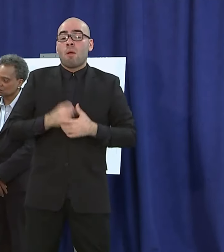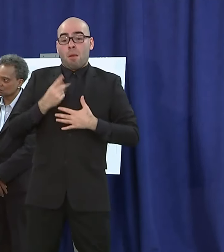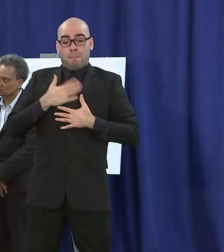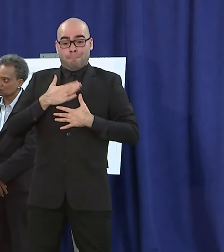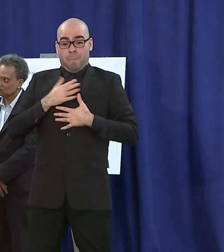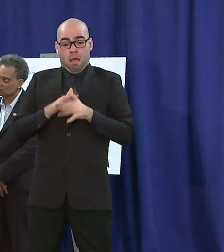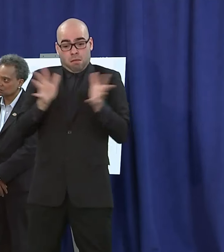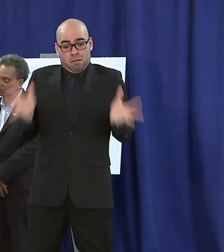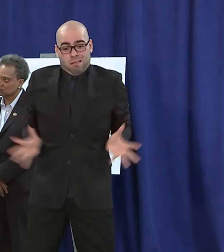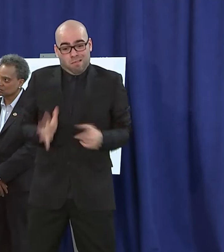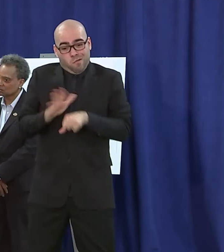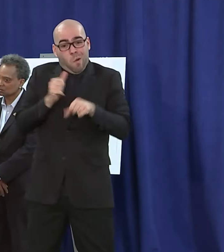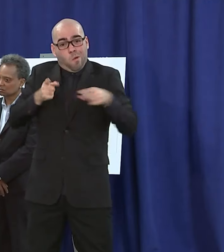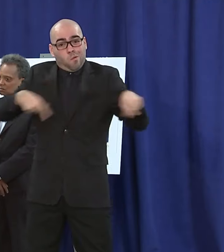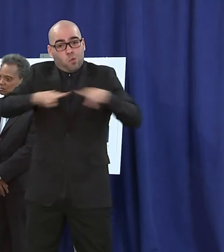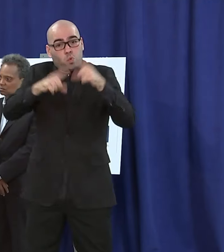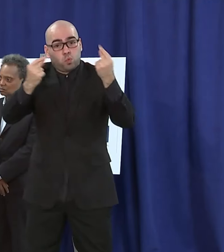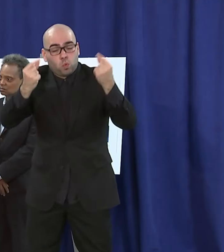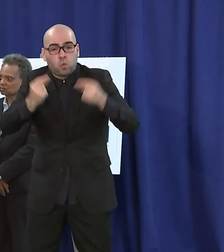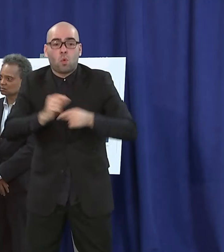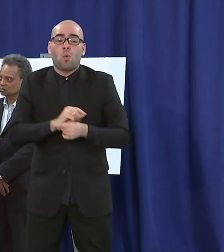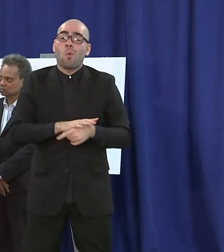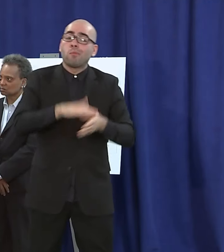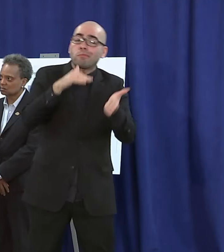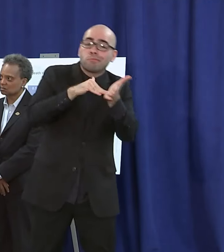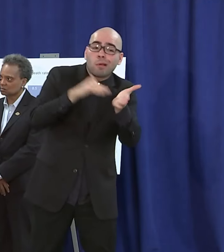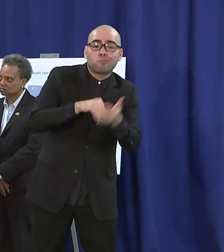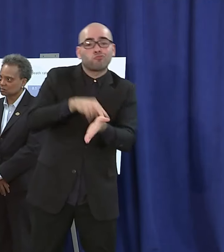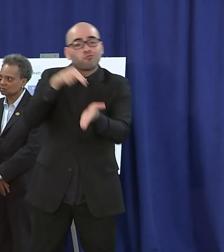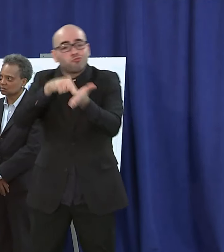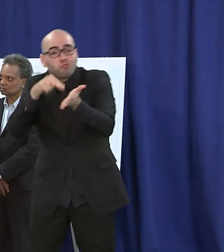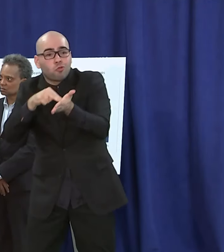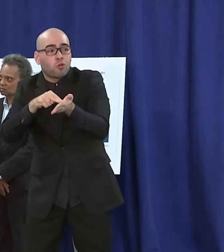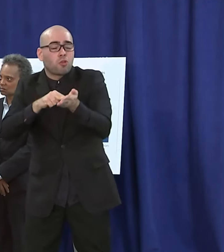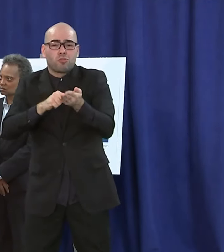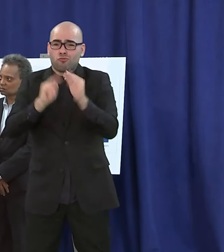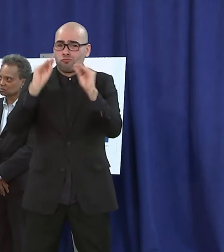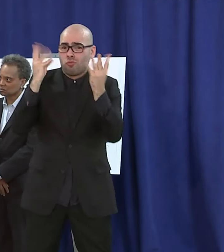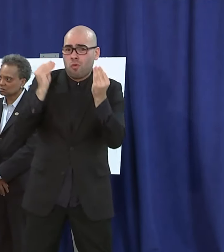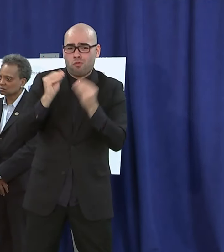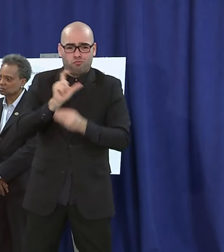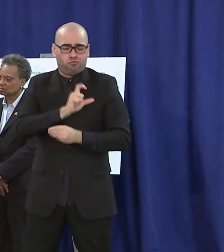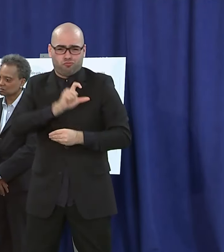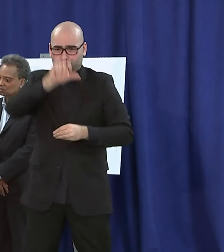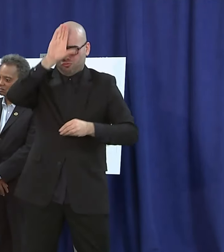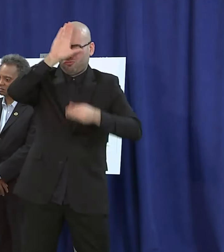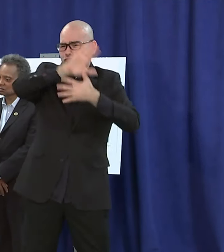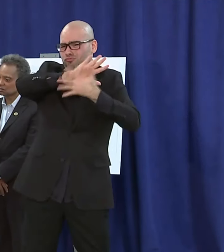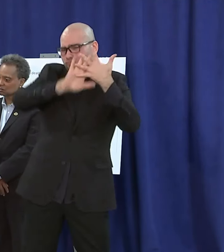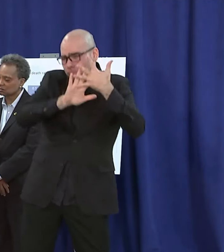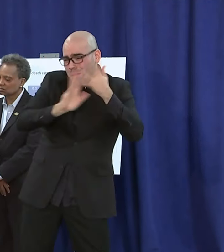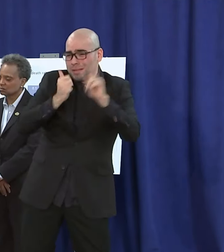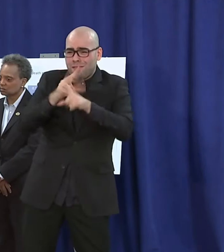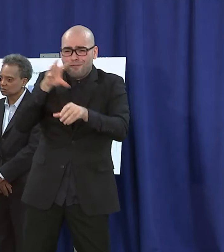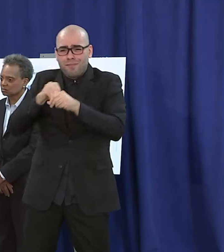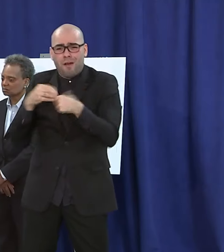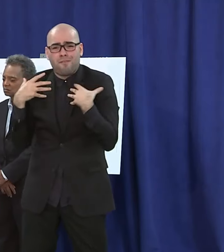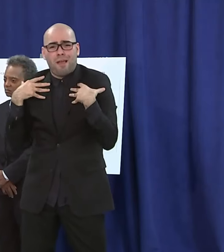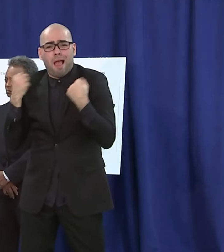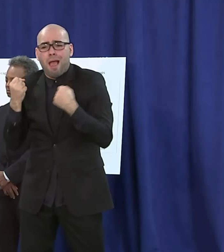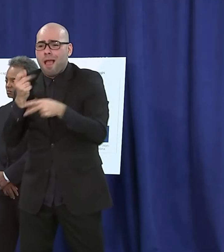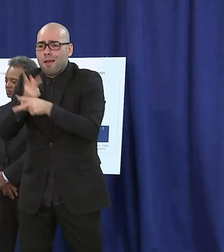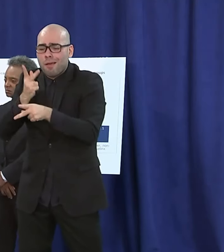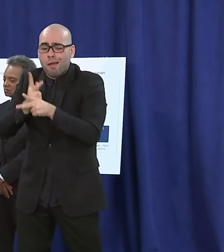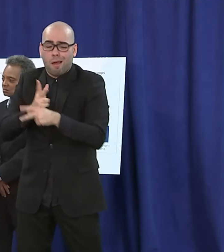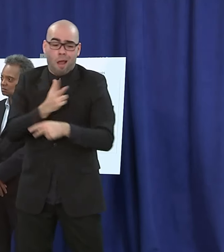is to primary care providers, providers in the front line, everybody who's doing a great job in the healthcare workers, people in the